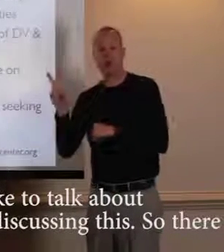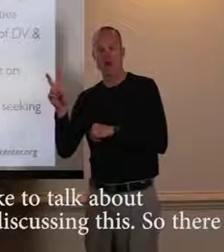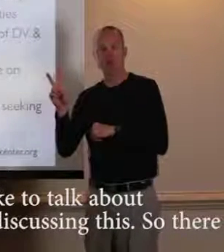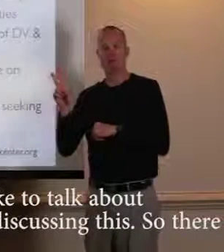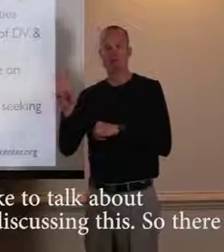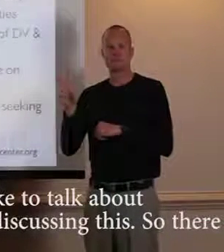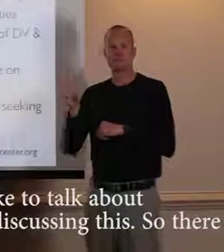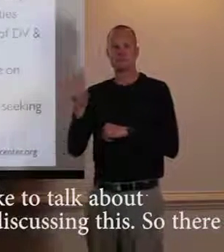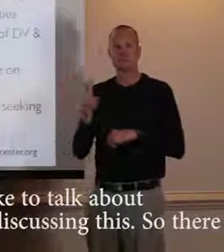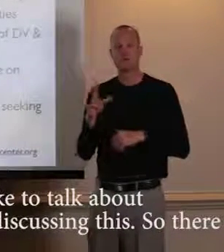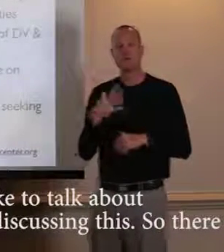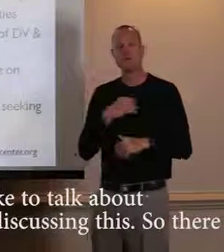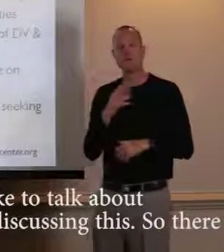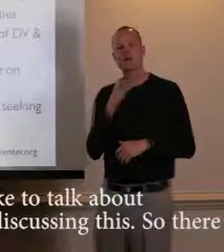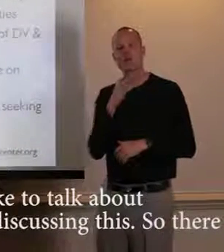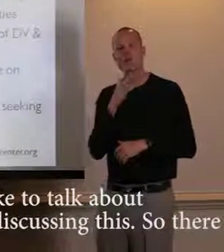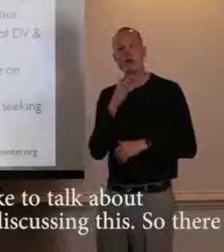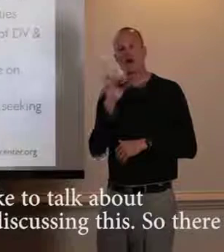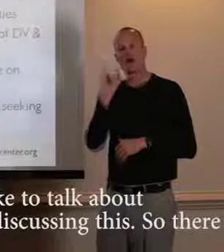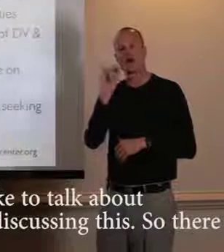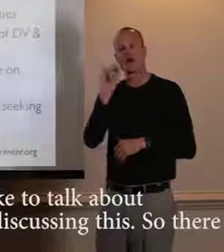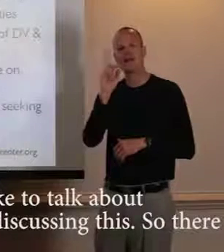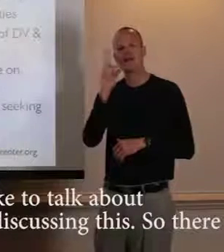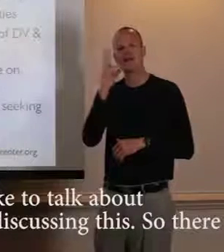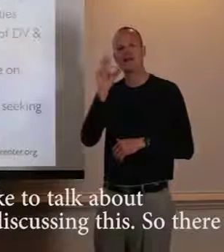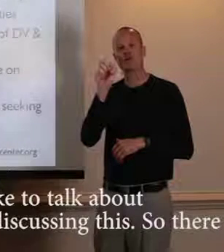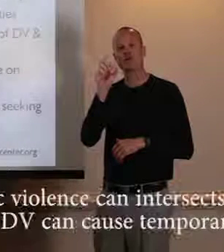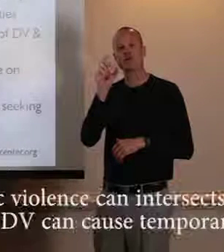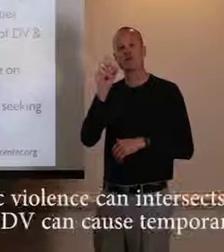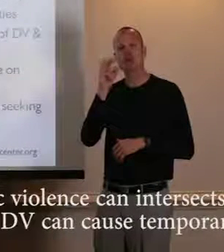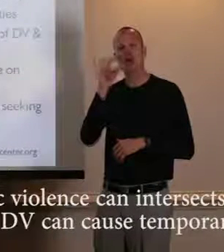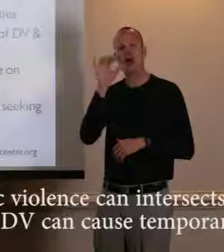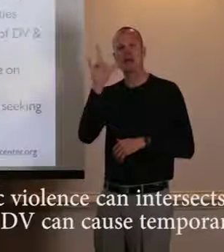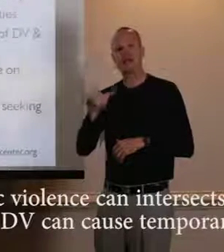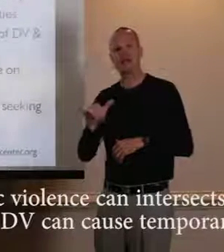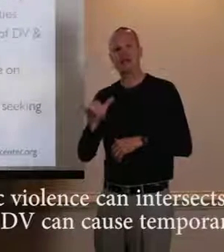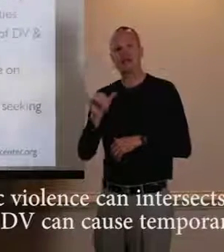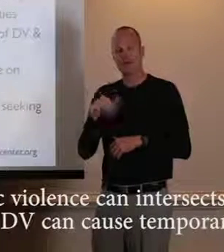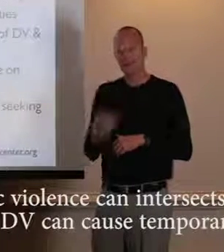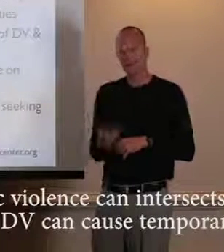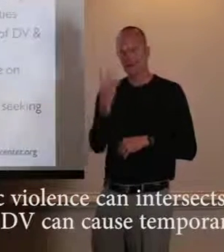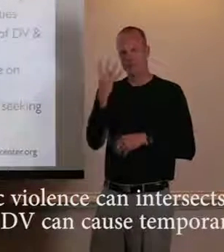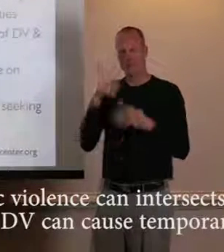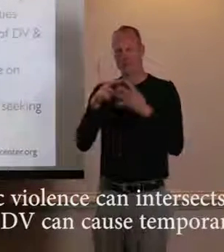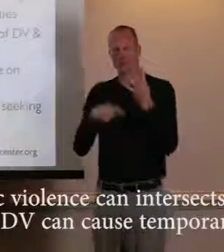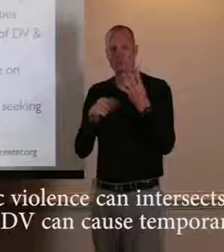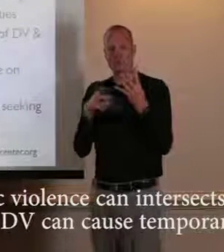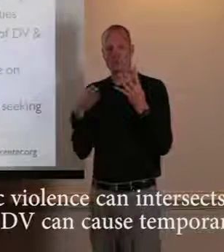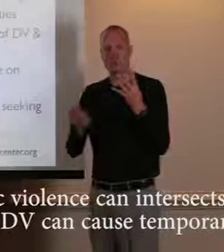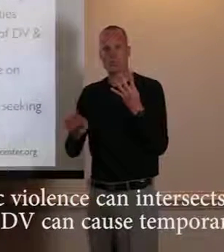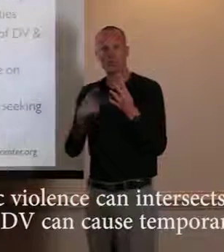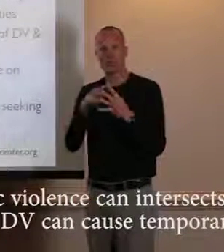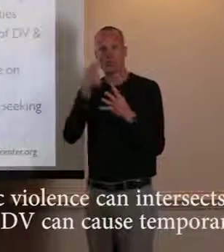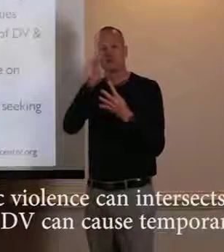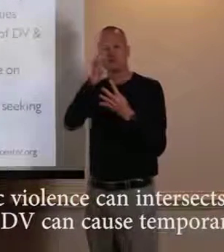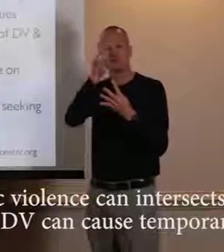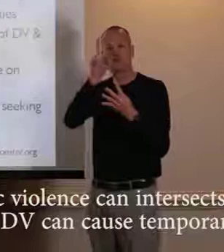we like to talk about intersectionality when we're discussing this. So there are 4 key ways which domestic violence can intersect with a